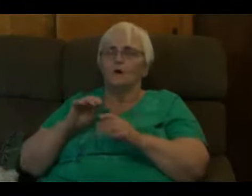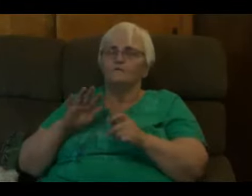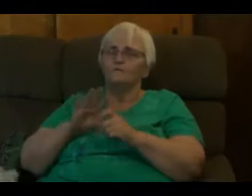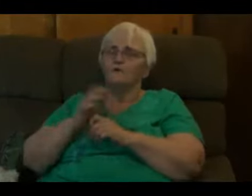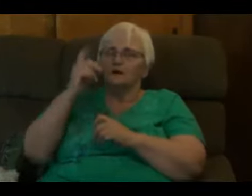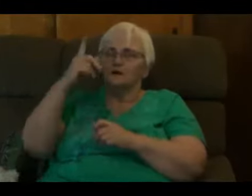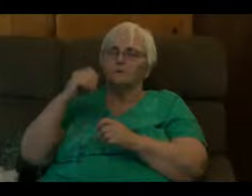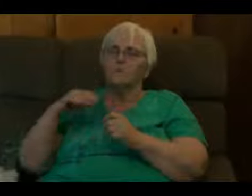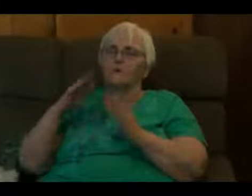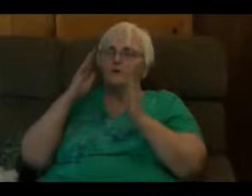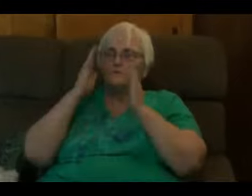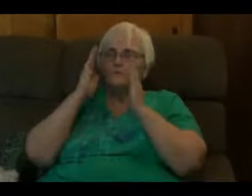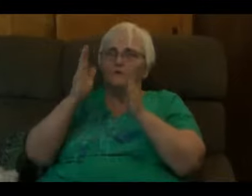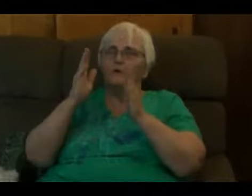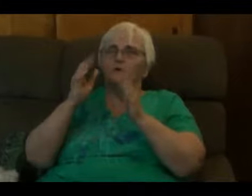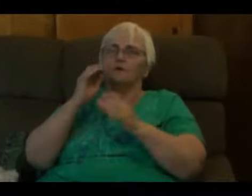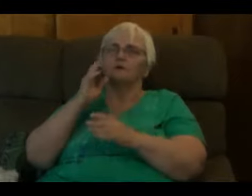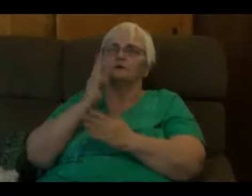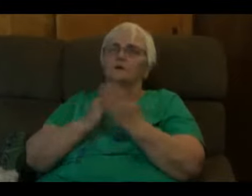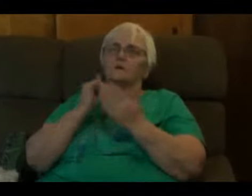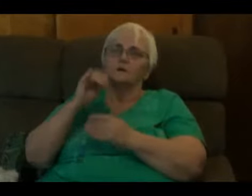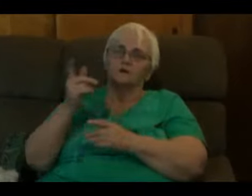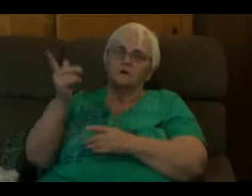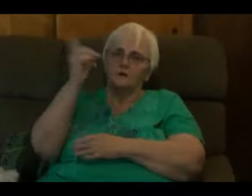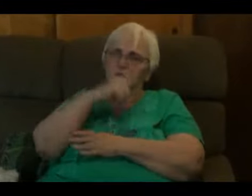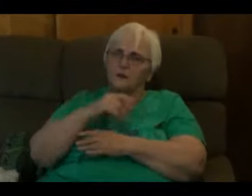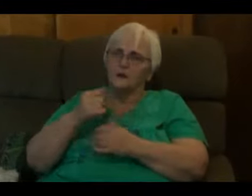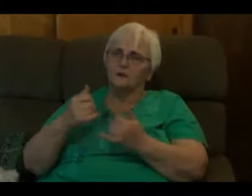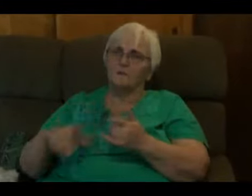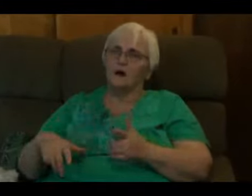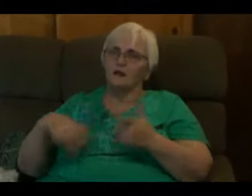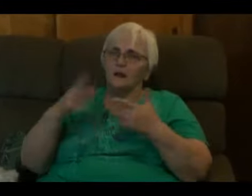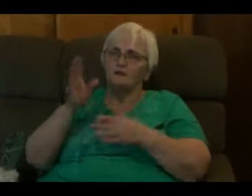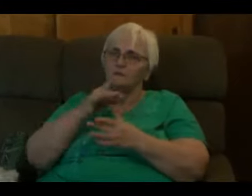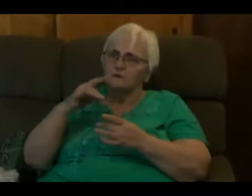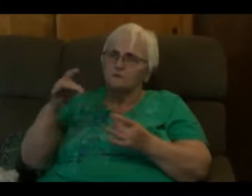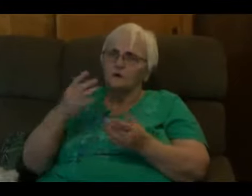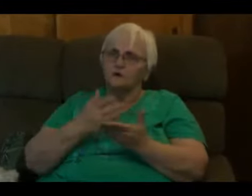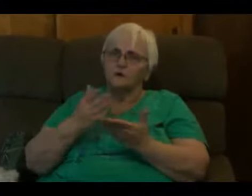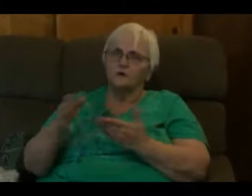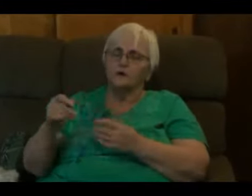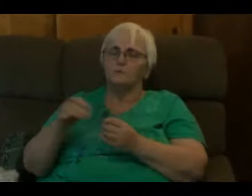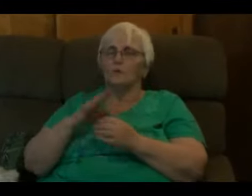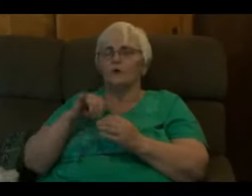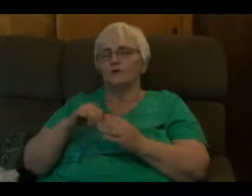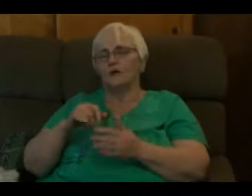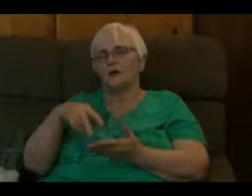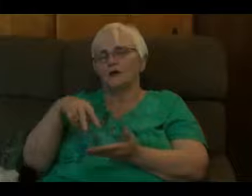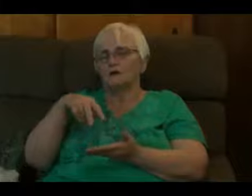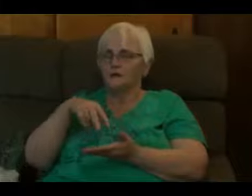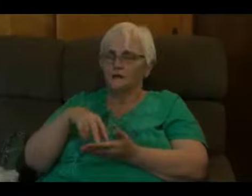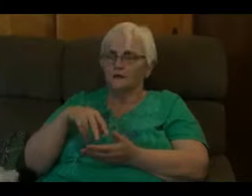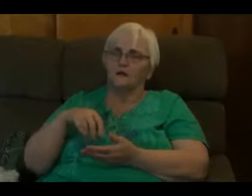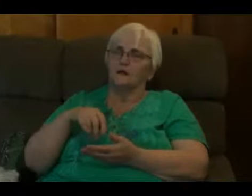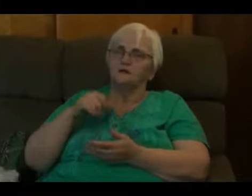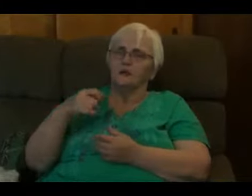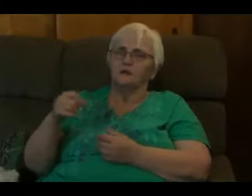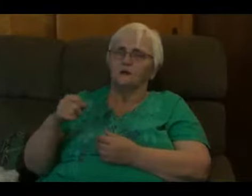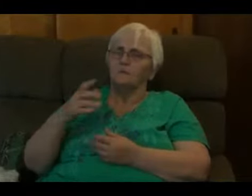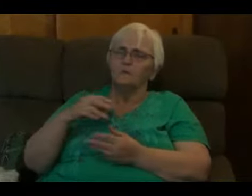someone is these days about life and spiritual matters, the more that stands out. The more it stands out.